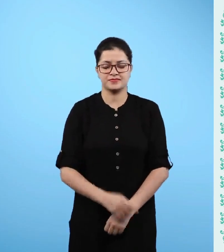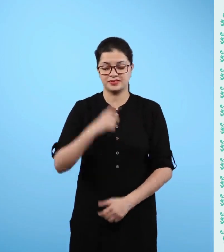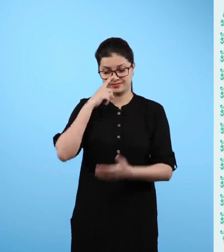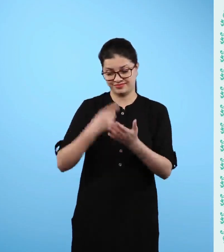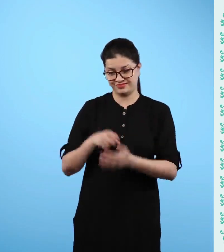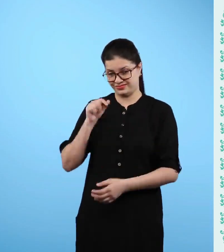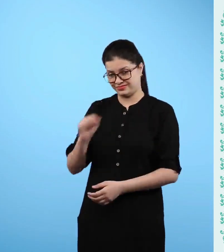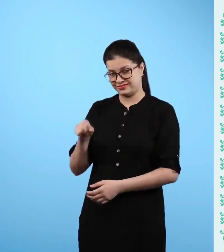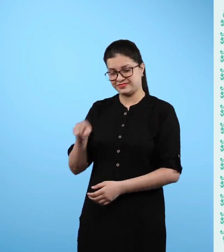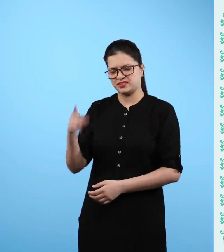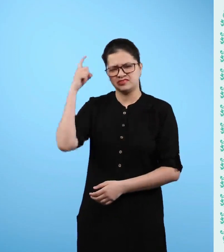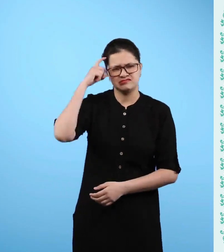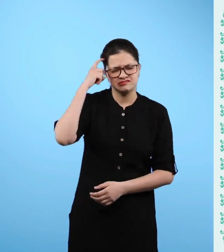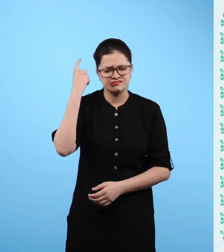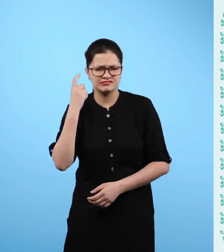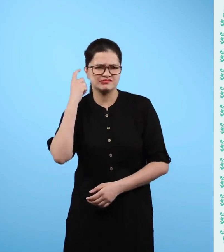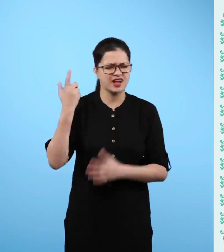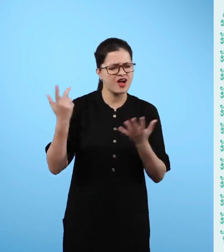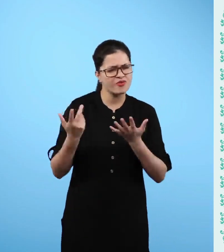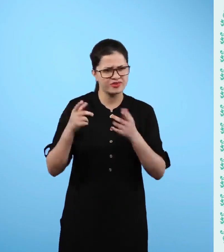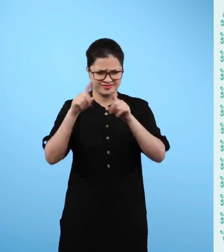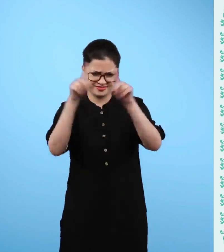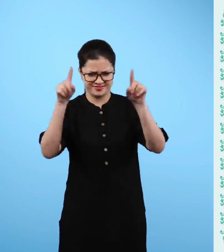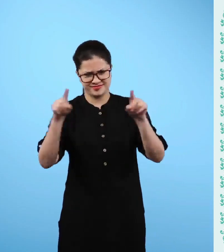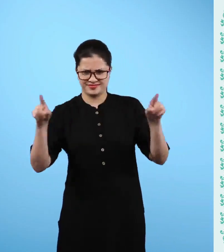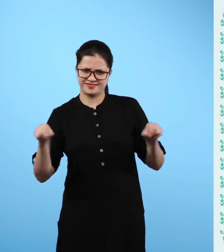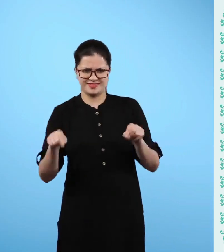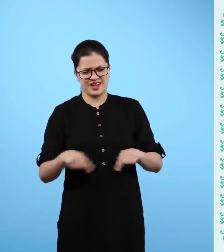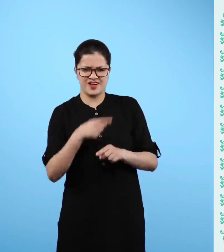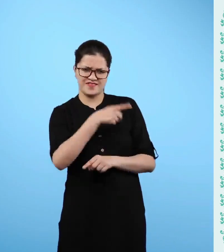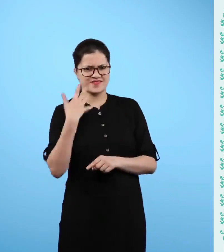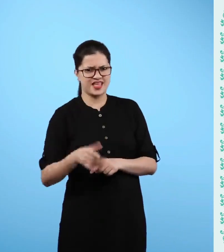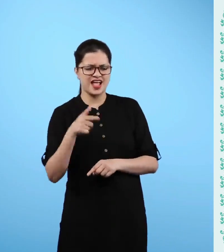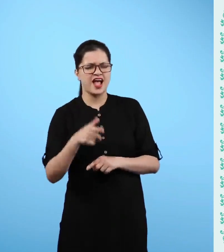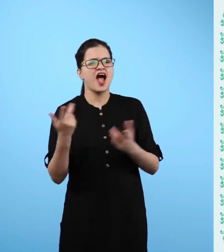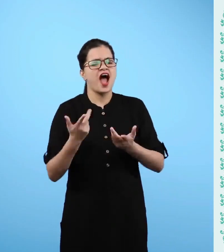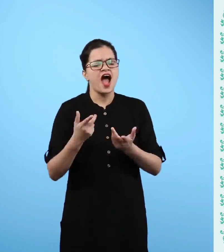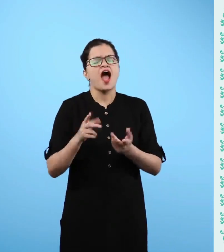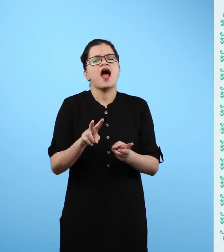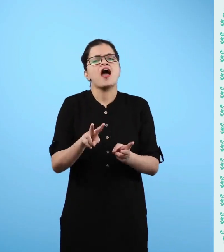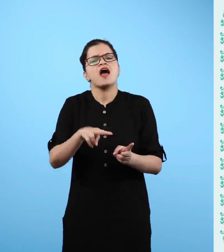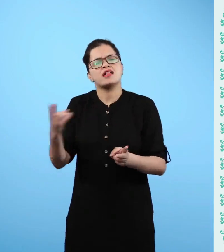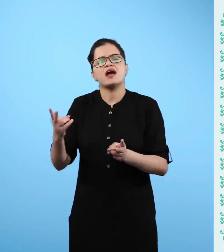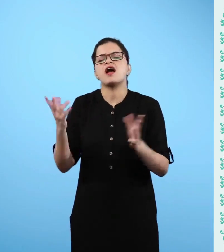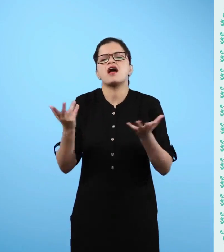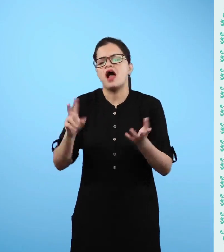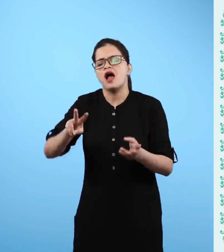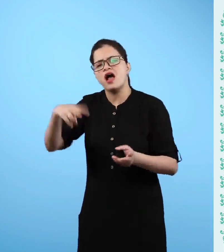There is a picture of the box unfolded given below this. And to the right side of that, we